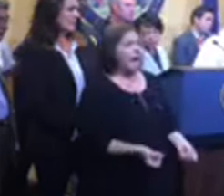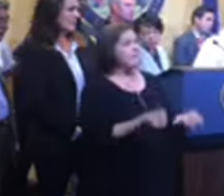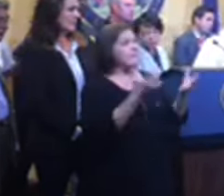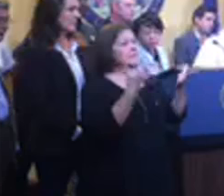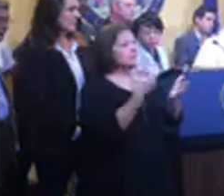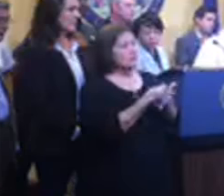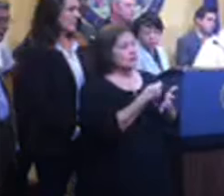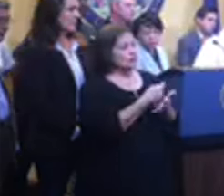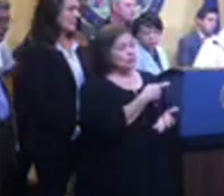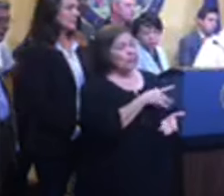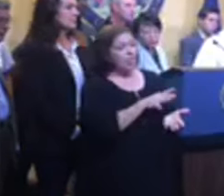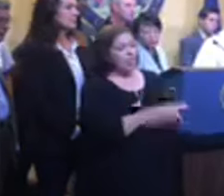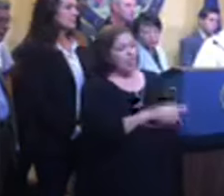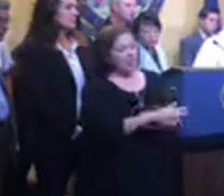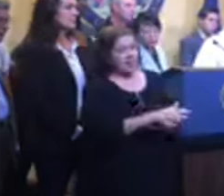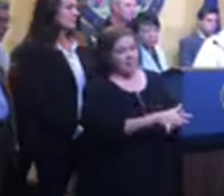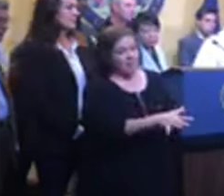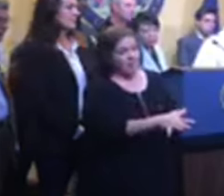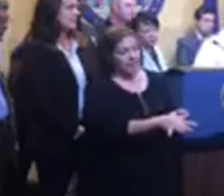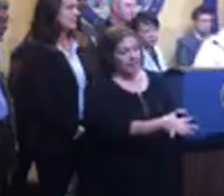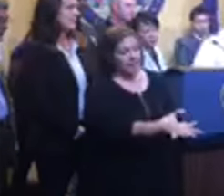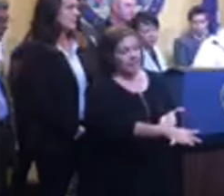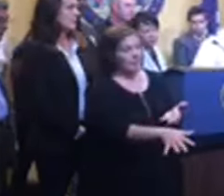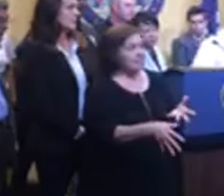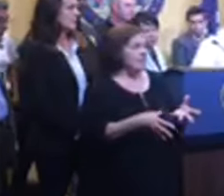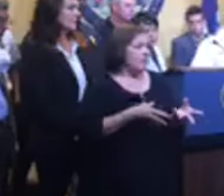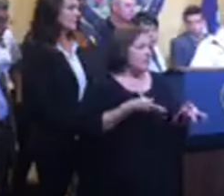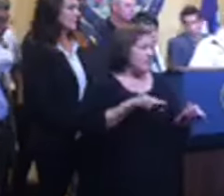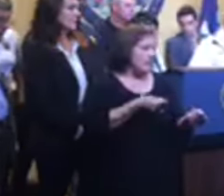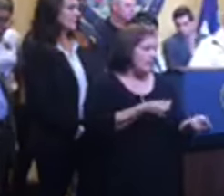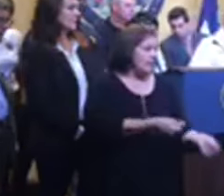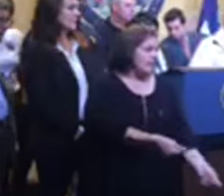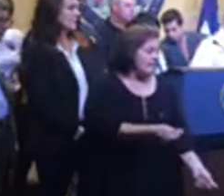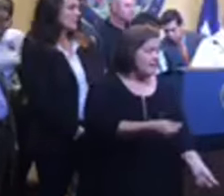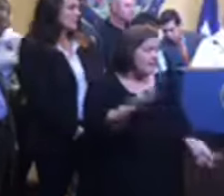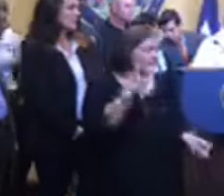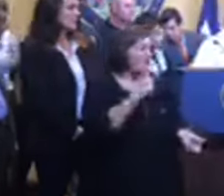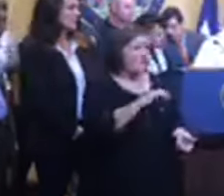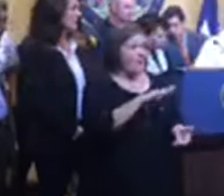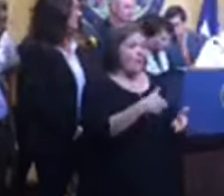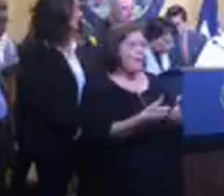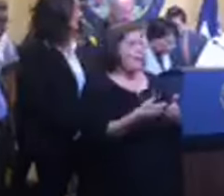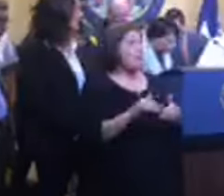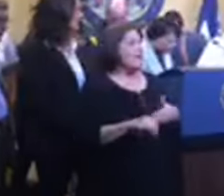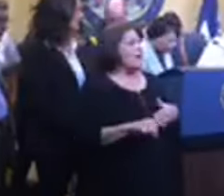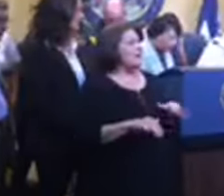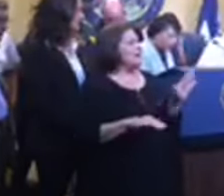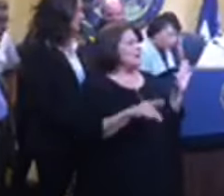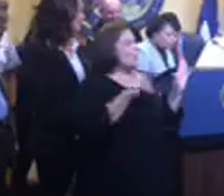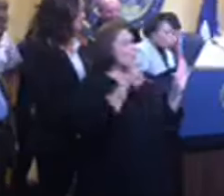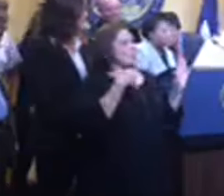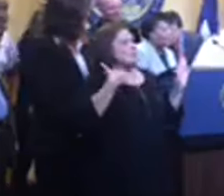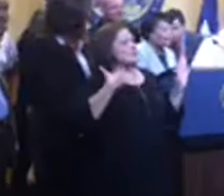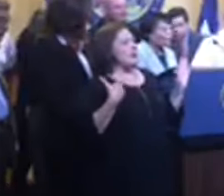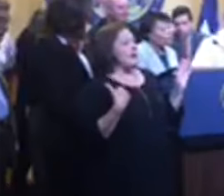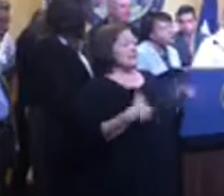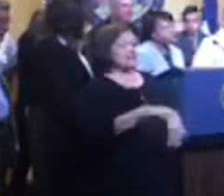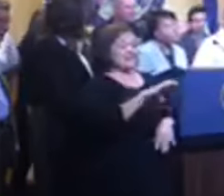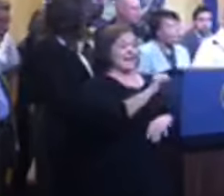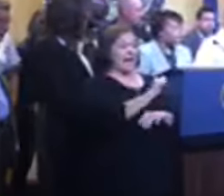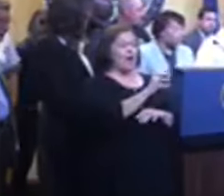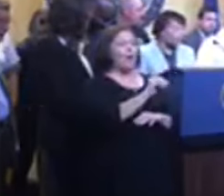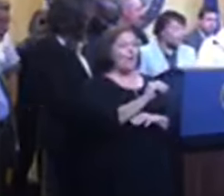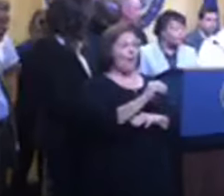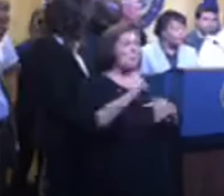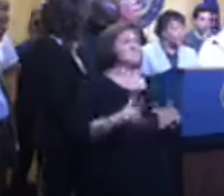spent on all these efforts, and who is ultimately going to be responsible for that? Oh yeah. The CAO, we're